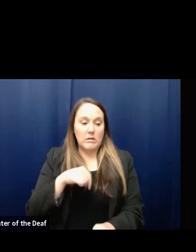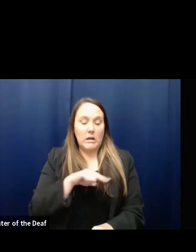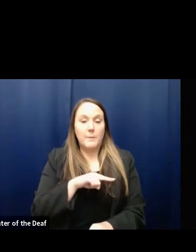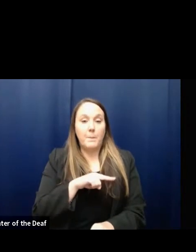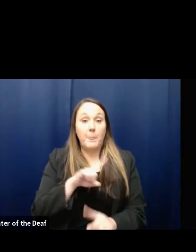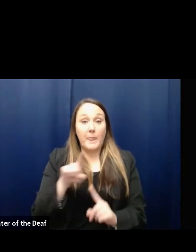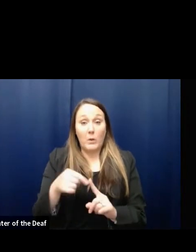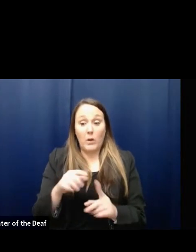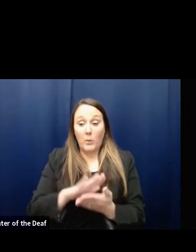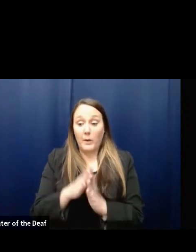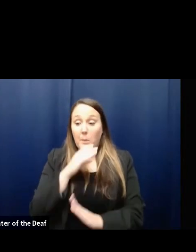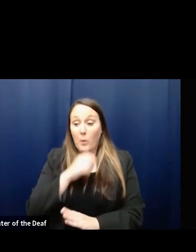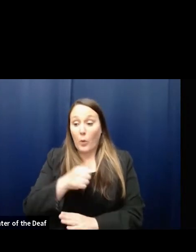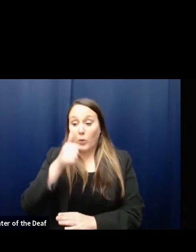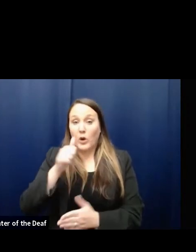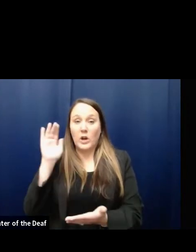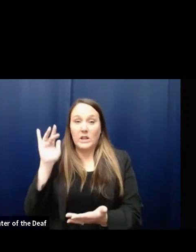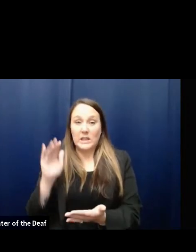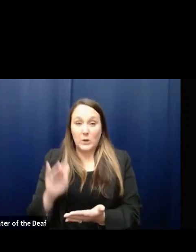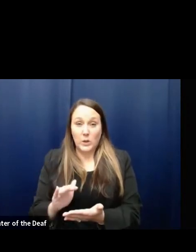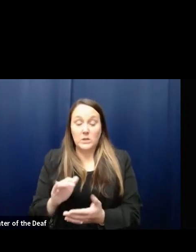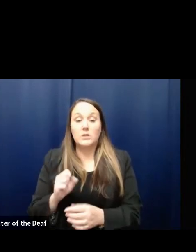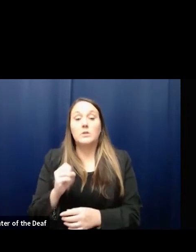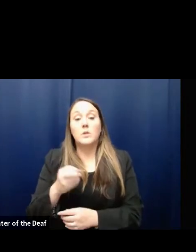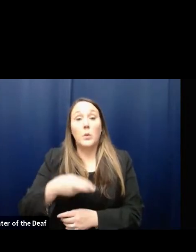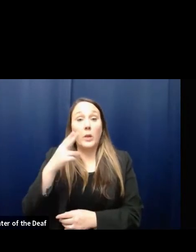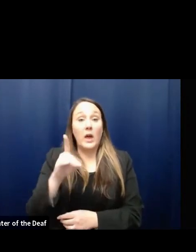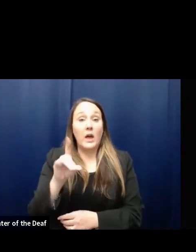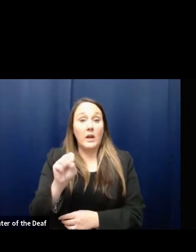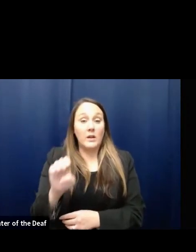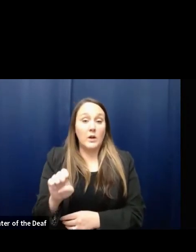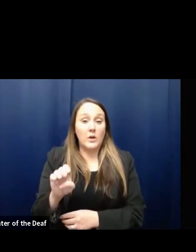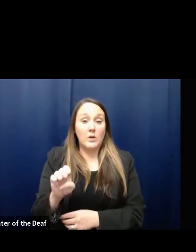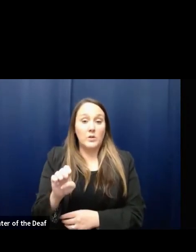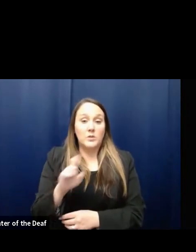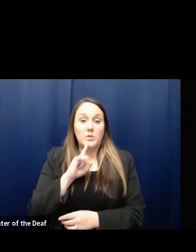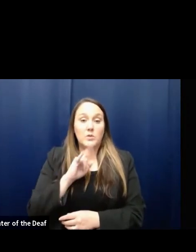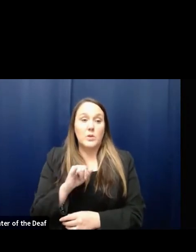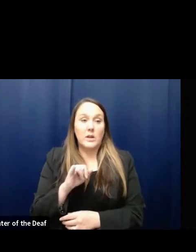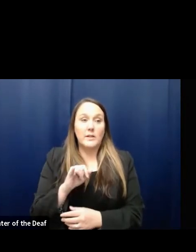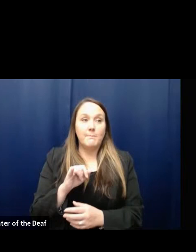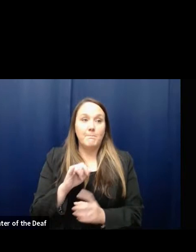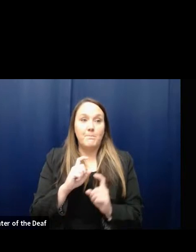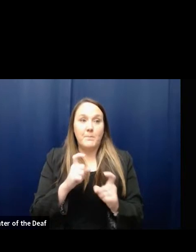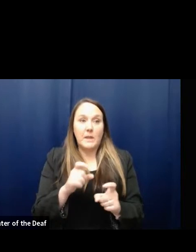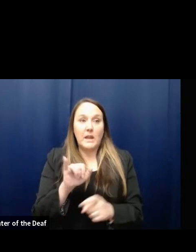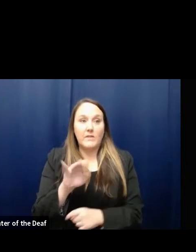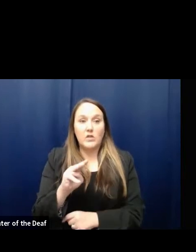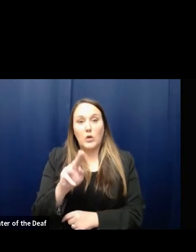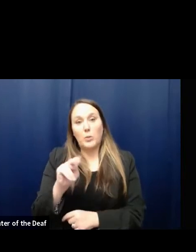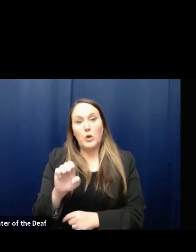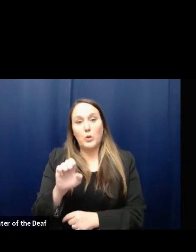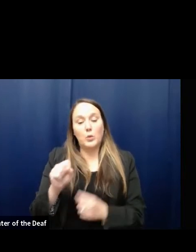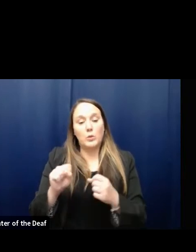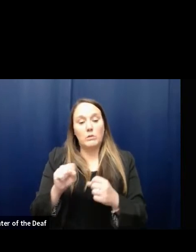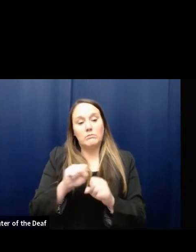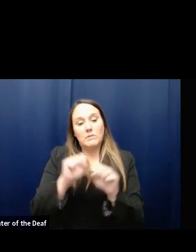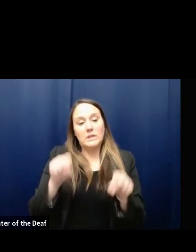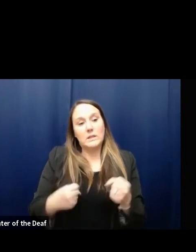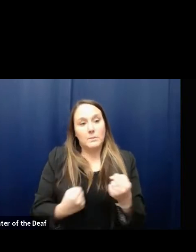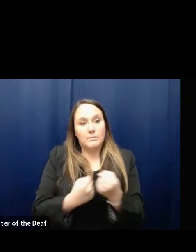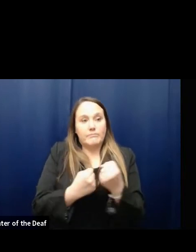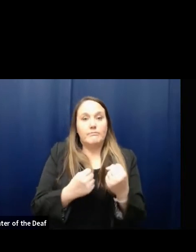decreases. So this high dose shot, kind of gives the immune system a little bit of a boost and makes you mount a